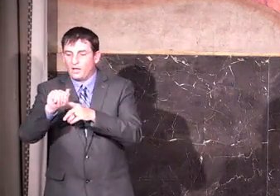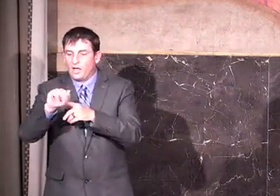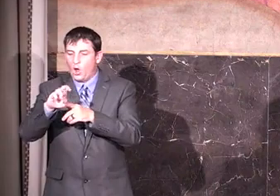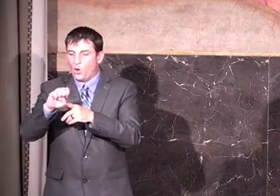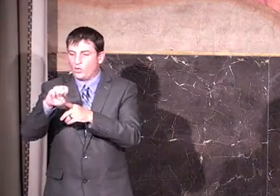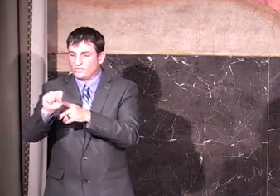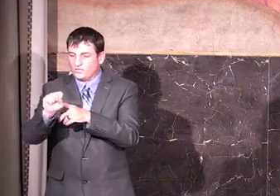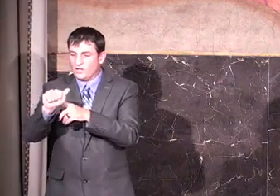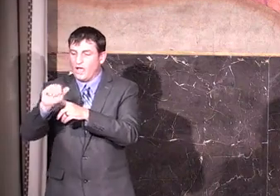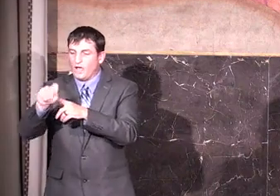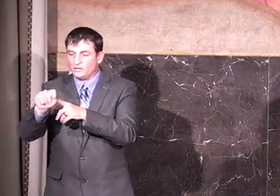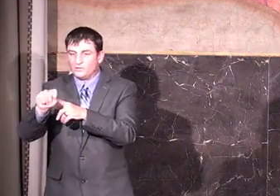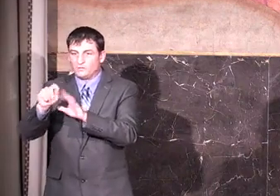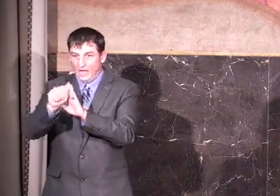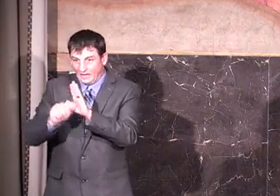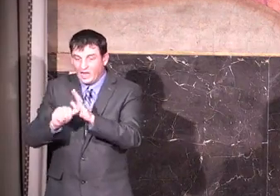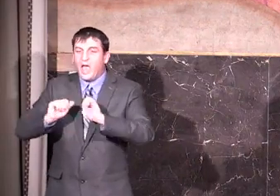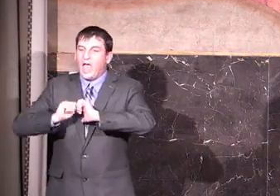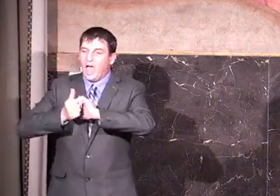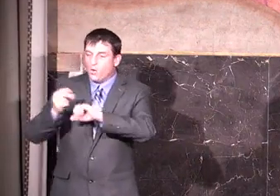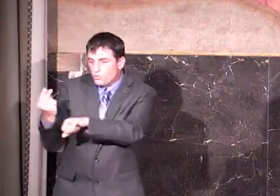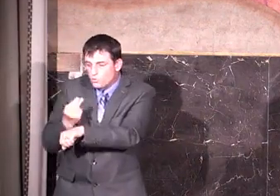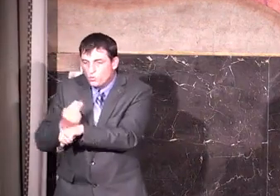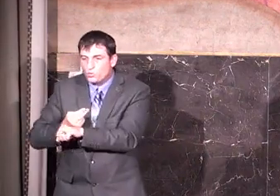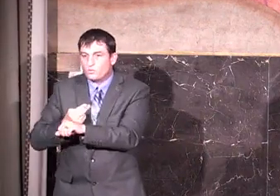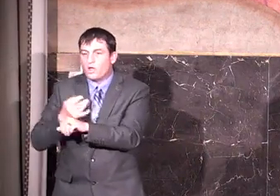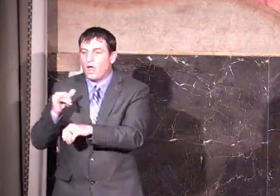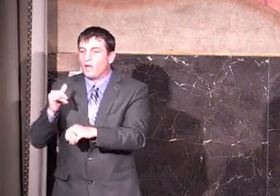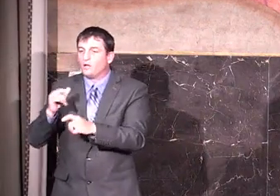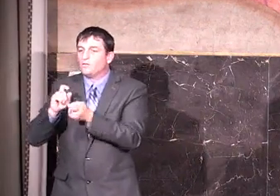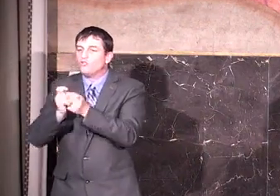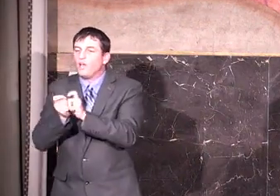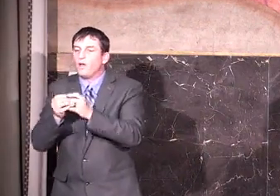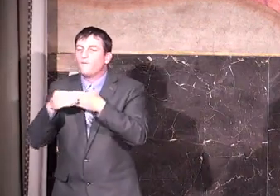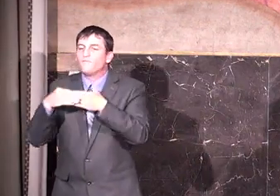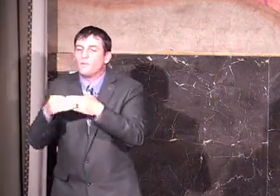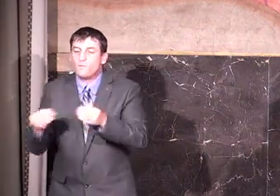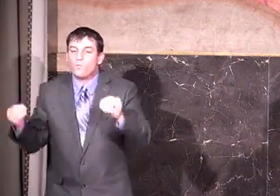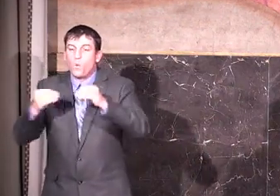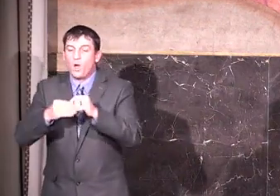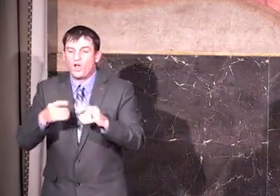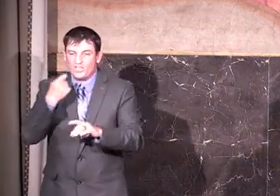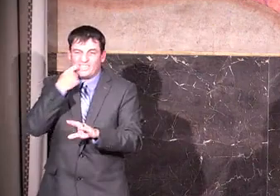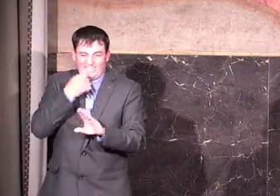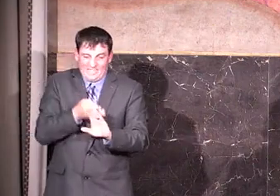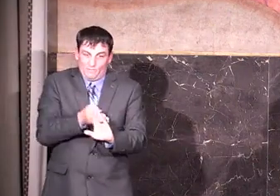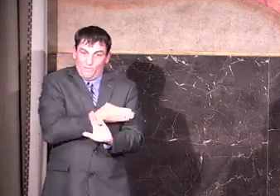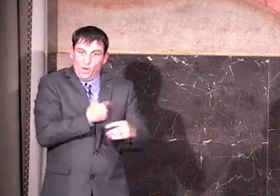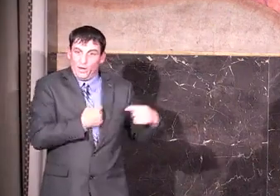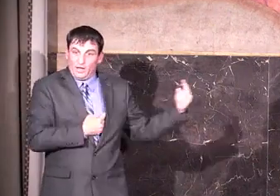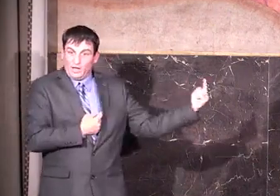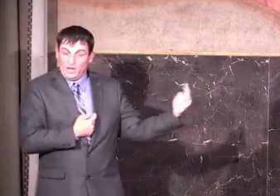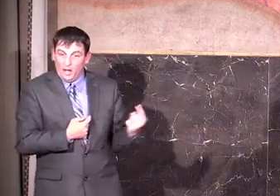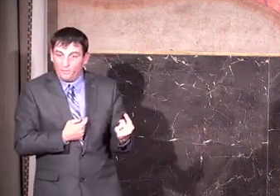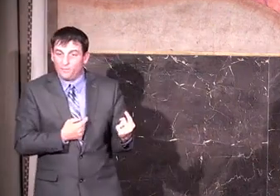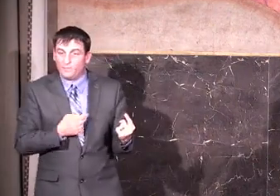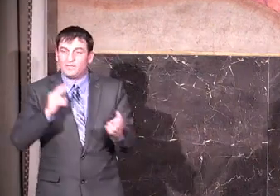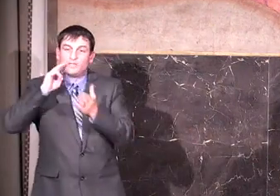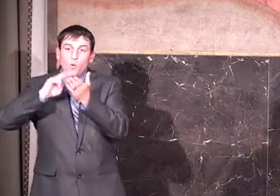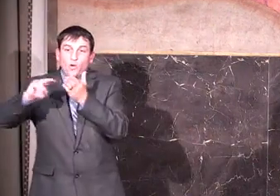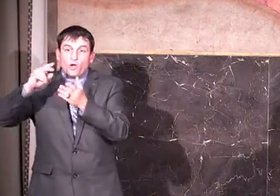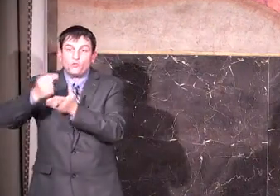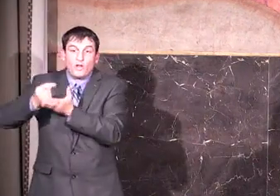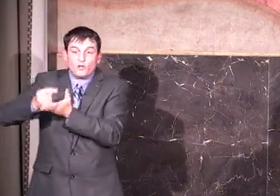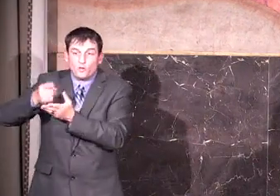some flexibility. And just before we walked in here, because this was put out by the Secretary of Treasury, Mnuchin, during that